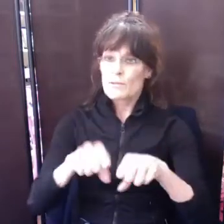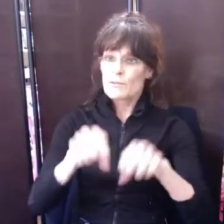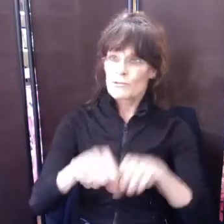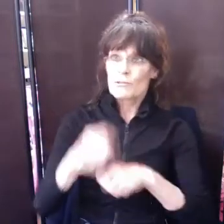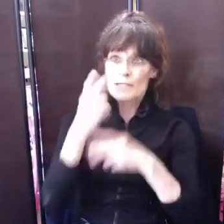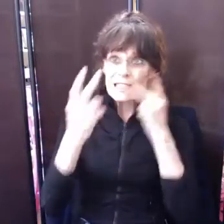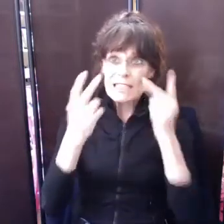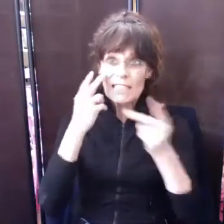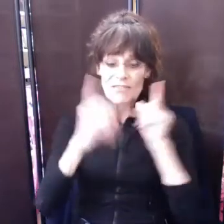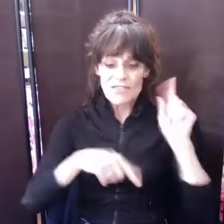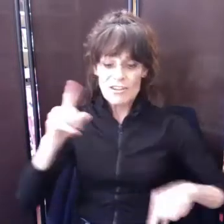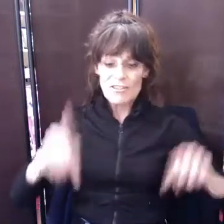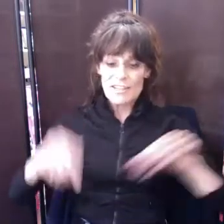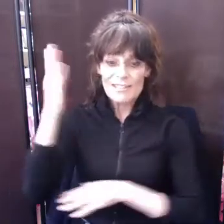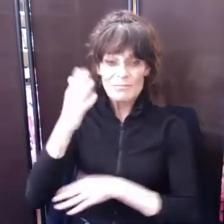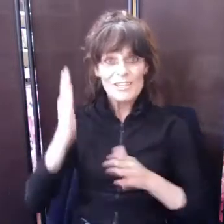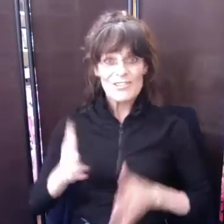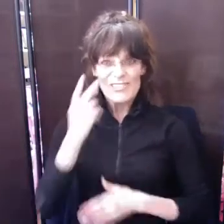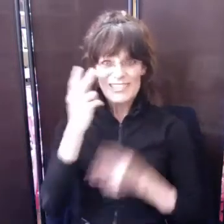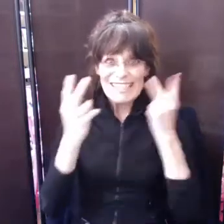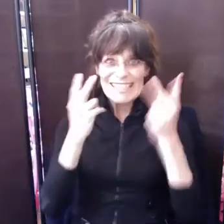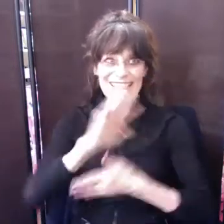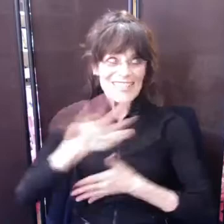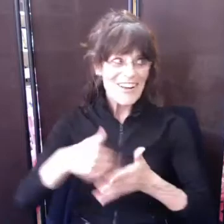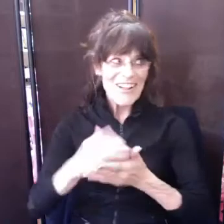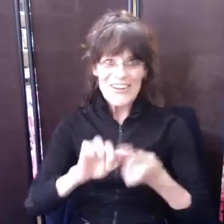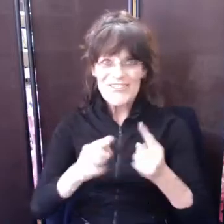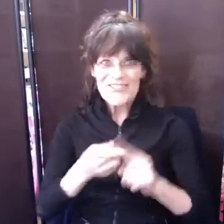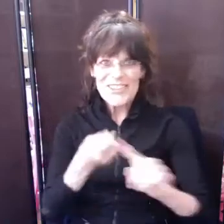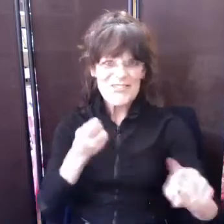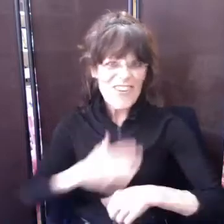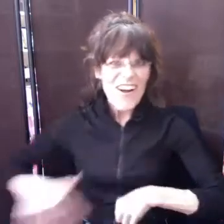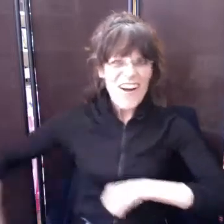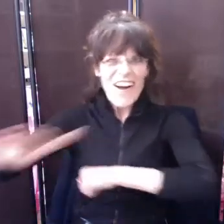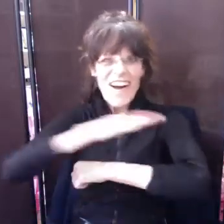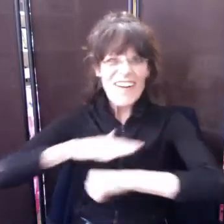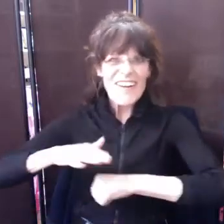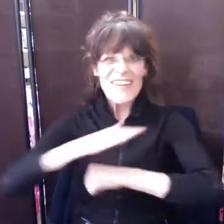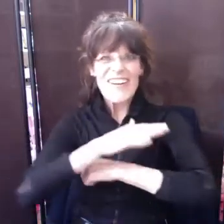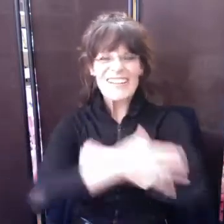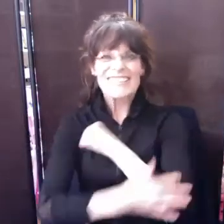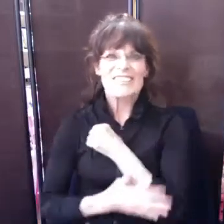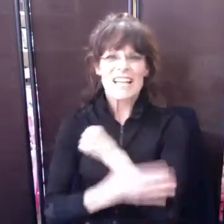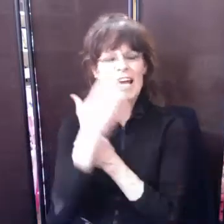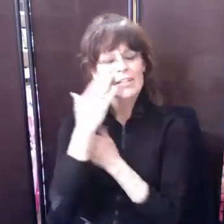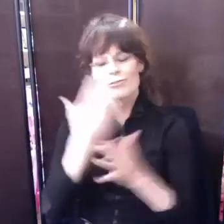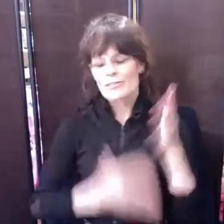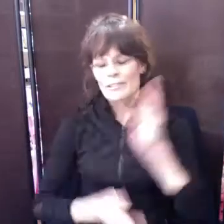and see our friends from everywhere. I know there are some people who don't like the Zoom format, and I had never even heard of